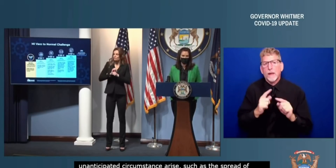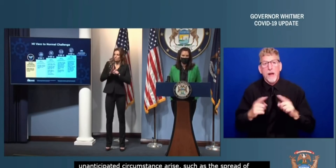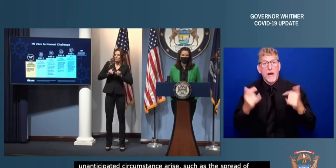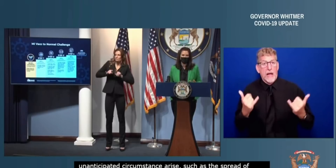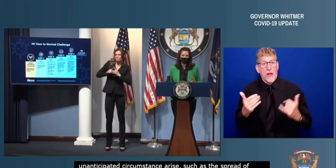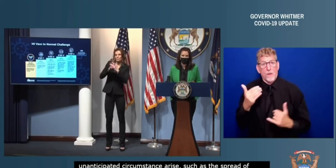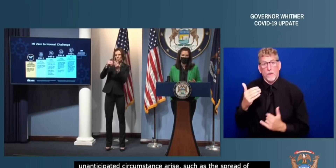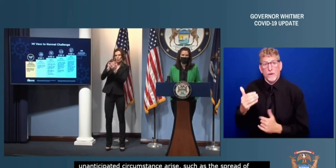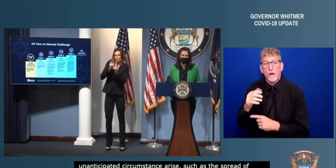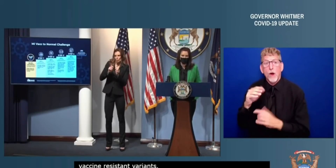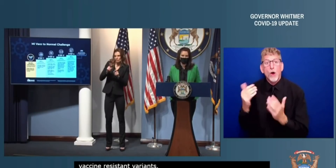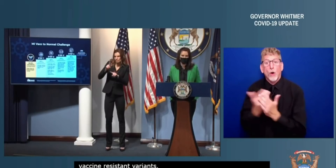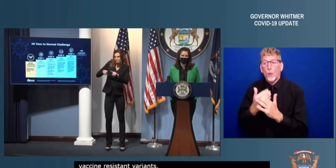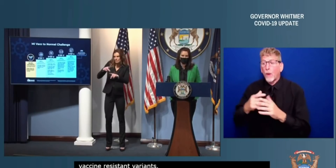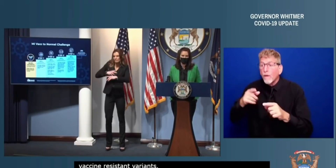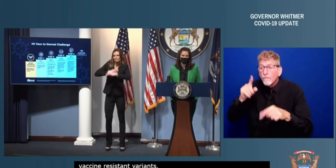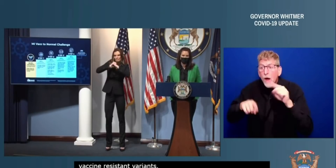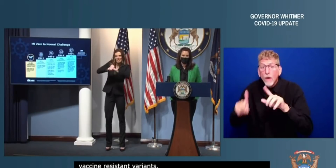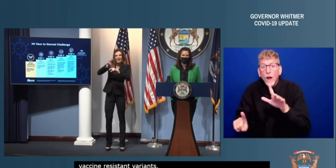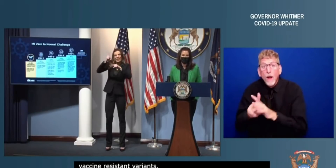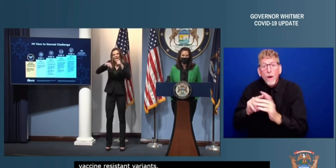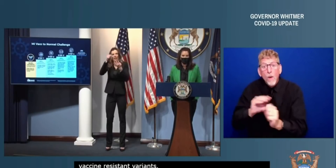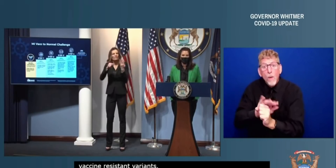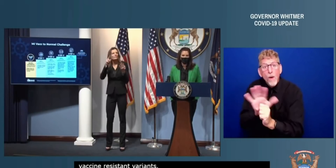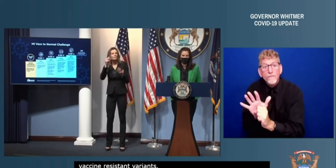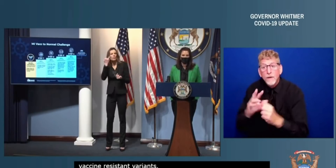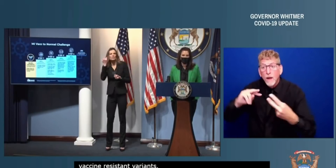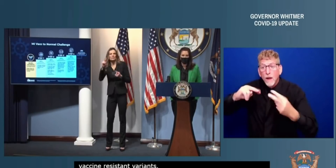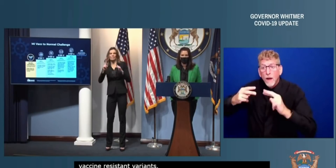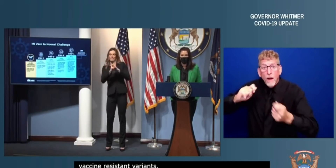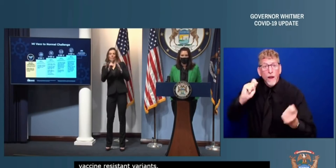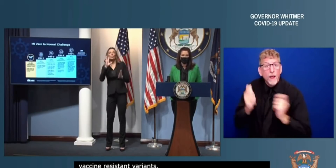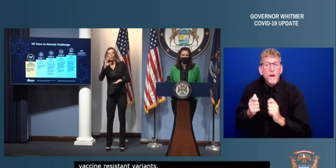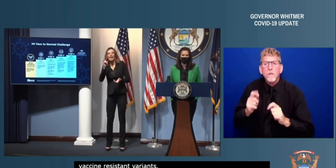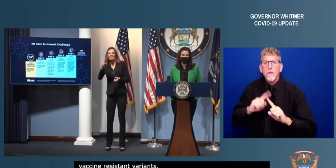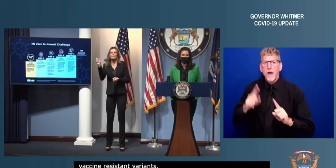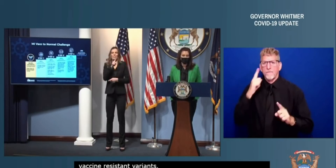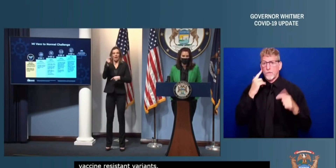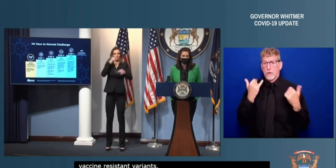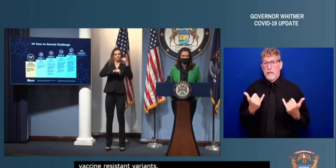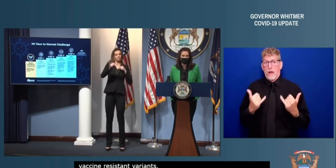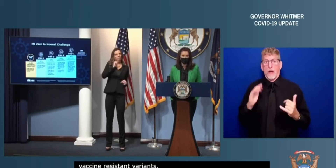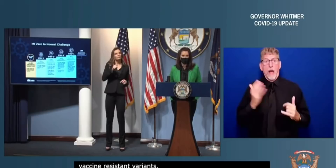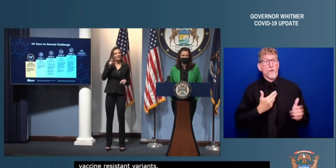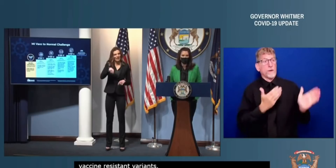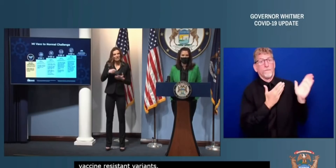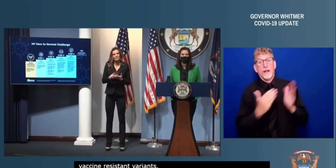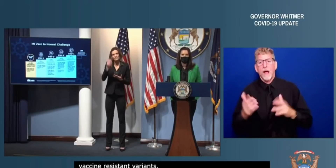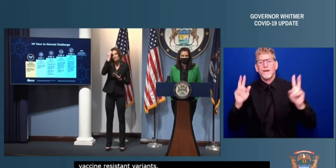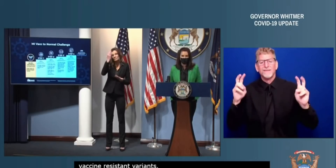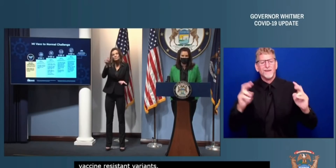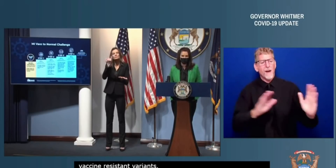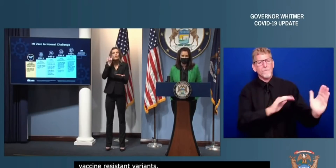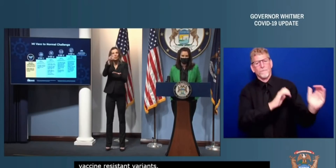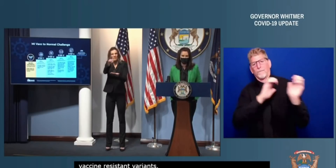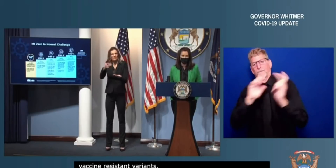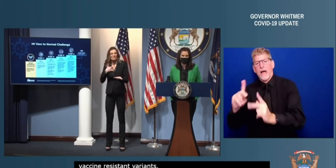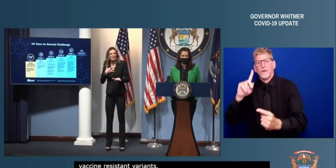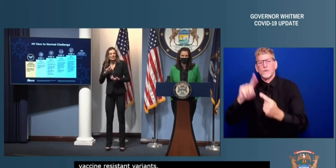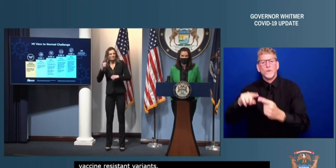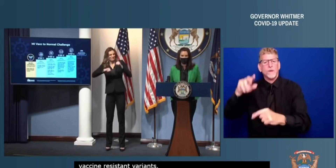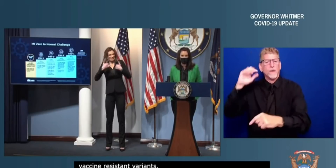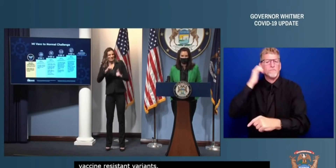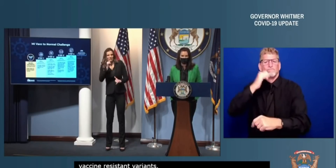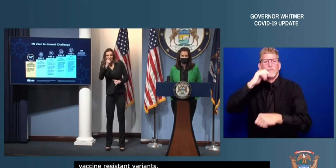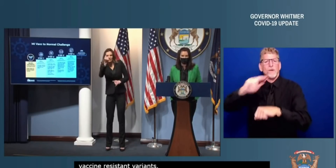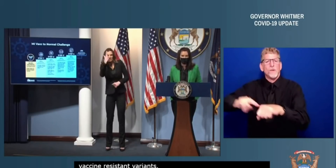challenge. Let's get back to normal. And to those family, friends, and neighbors who still have questions about the vaccine, let me answer some of them and